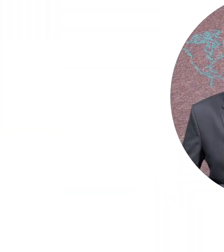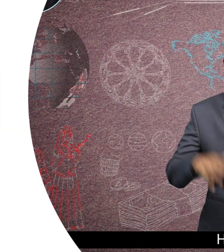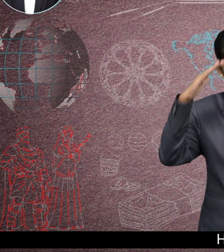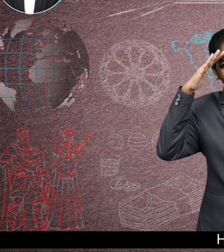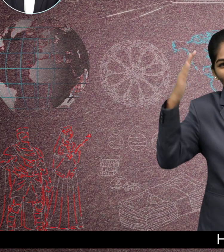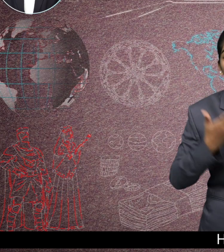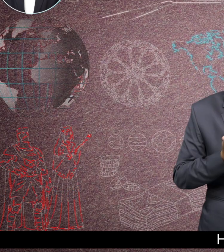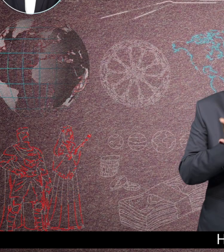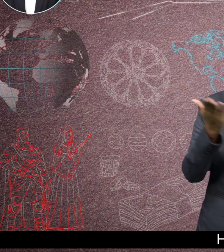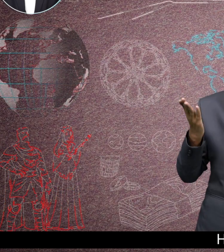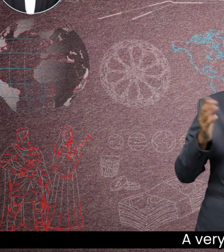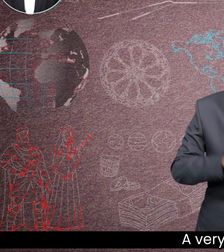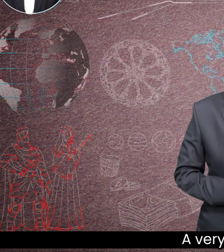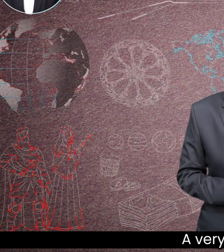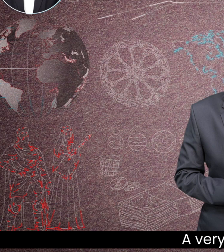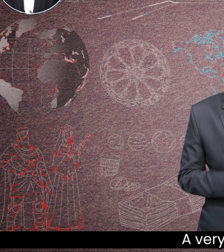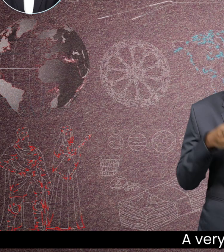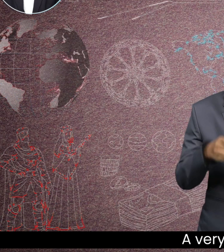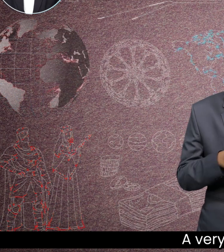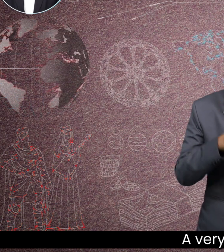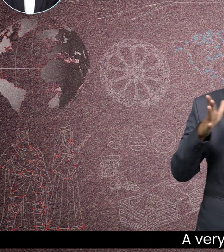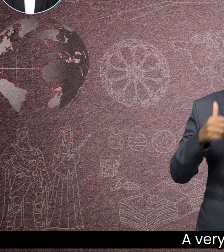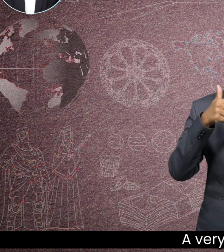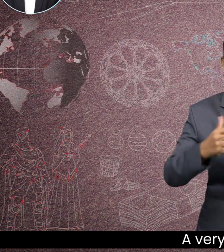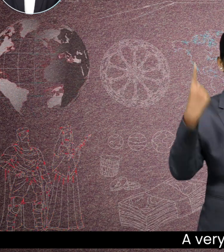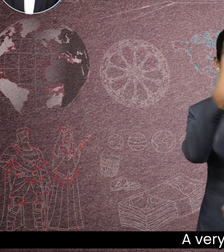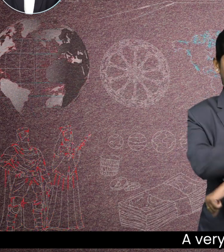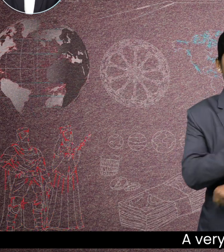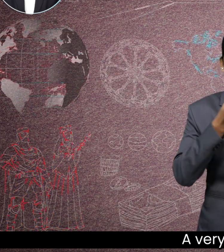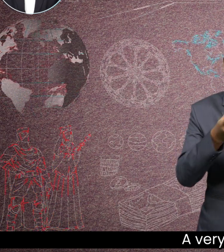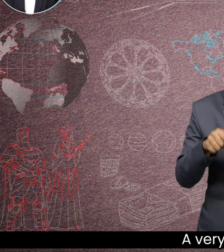Hello everyone, a very nice day to you all.